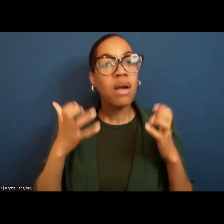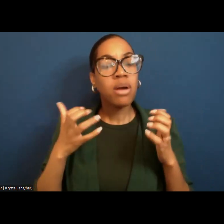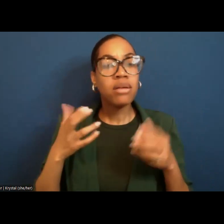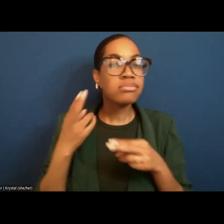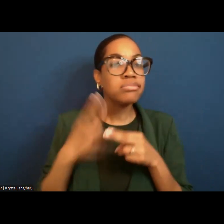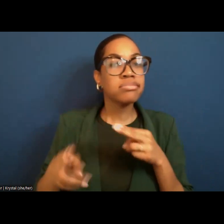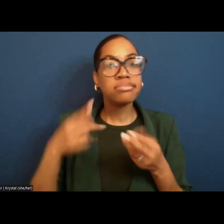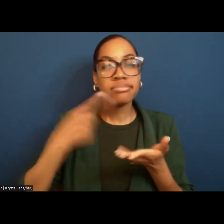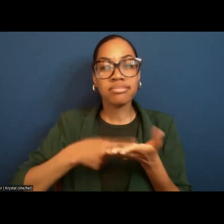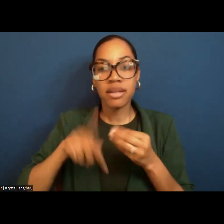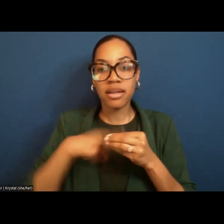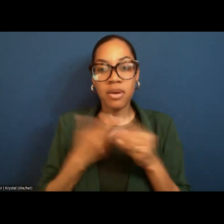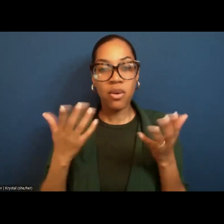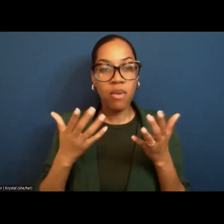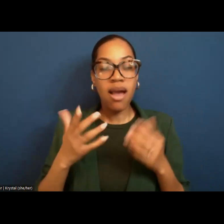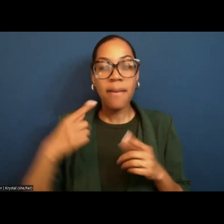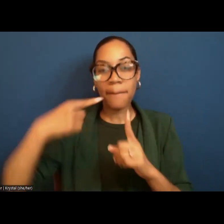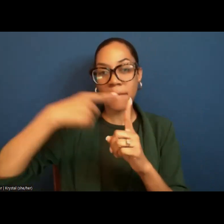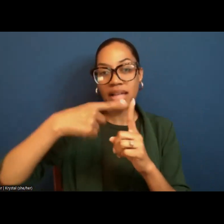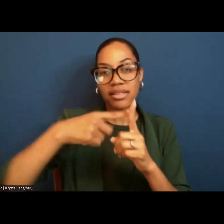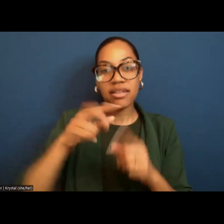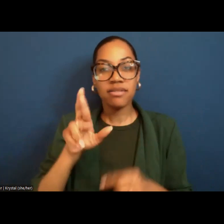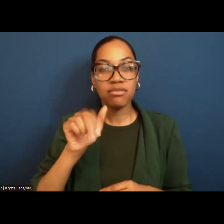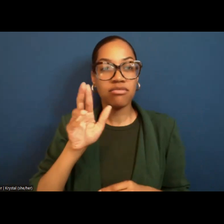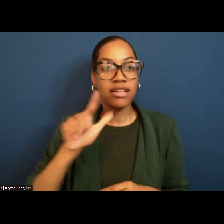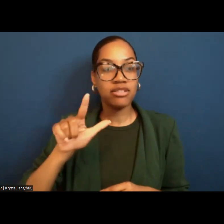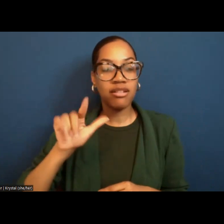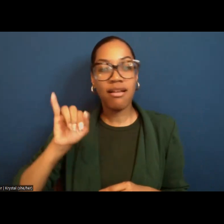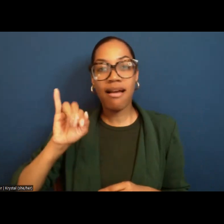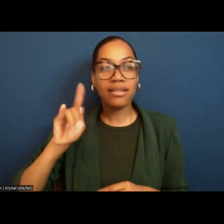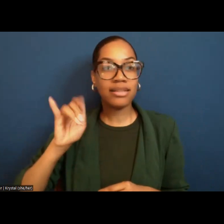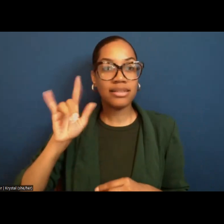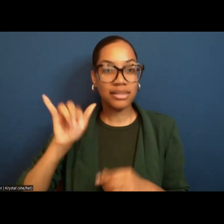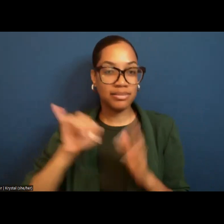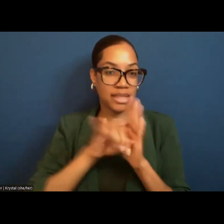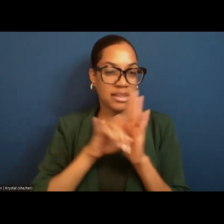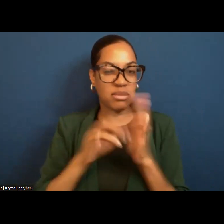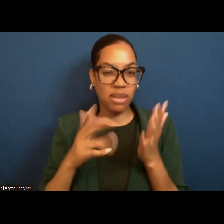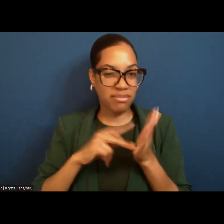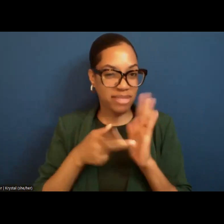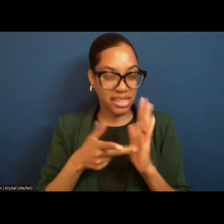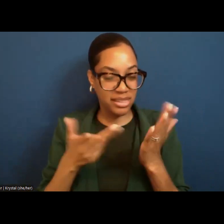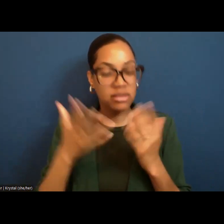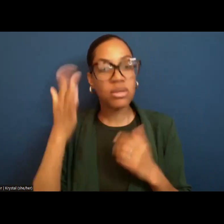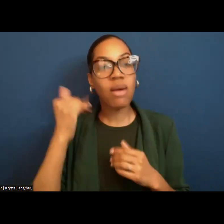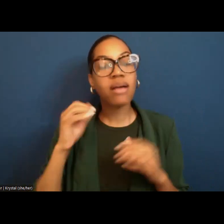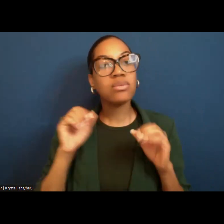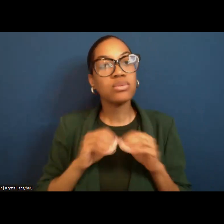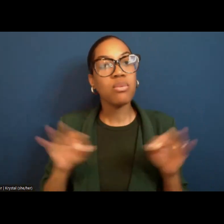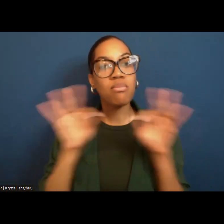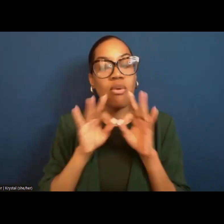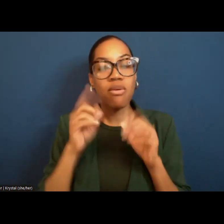about what positive racial identity is and why it's so important, not only to young Black children, but to the